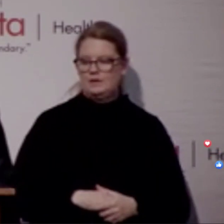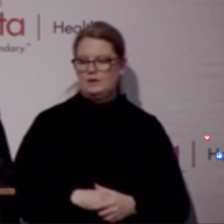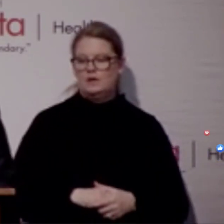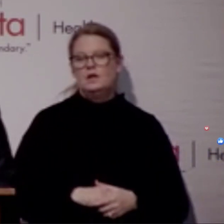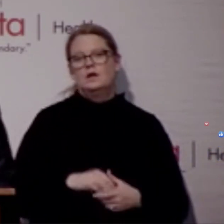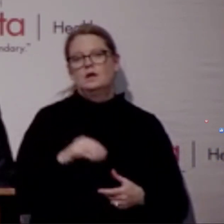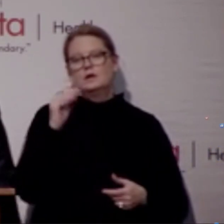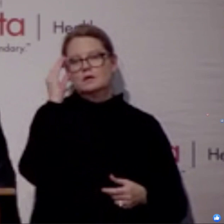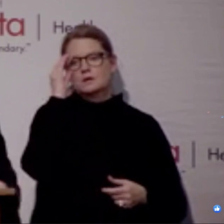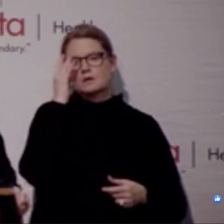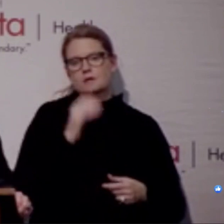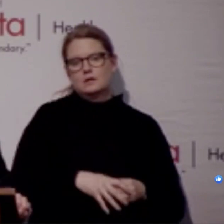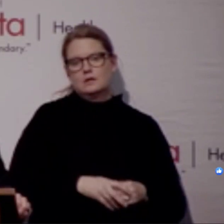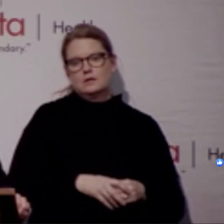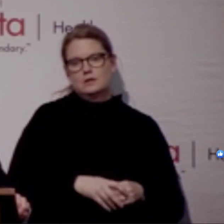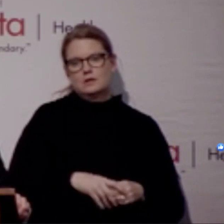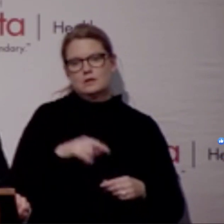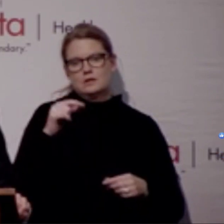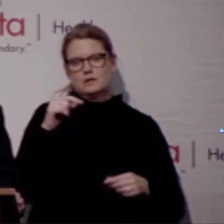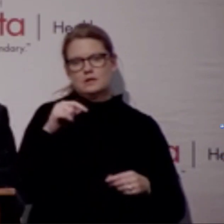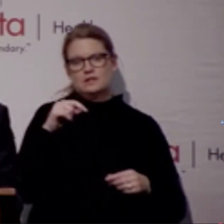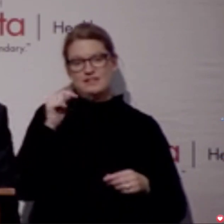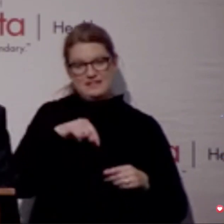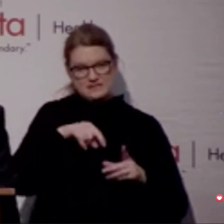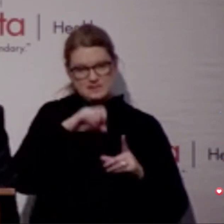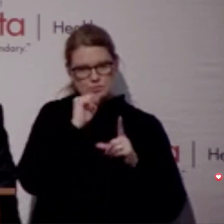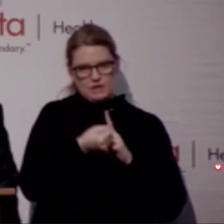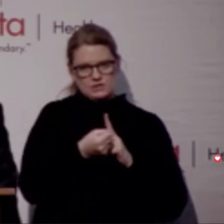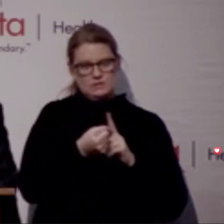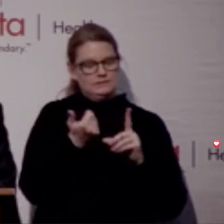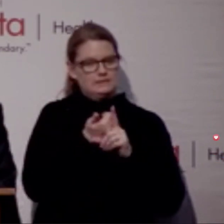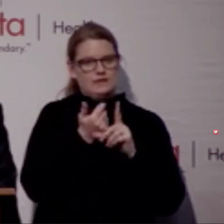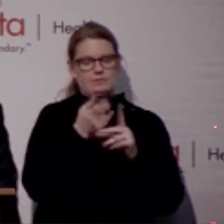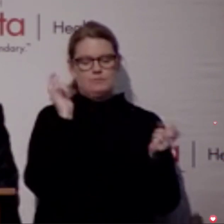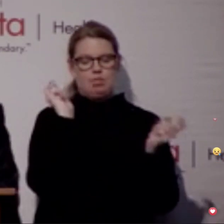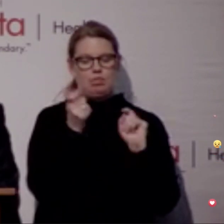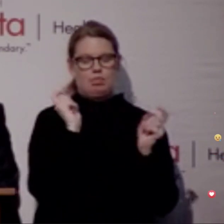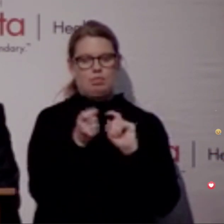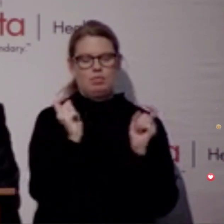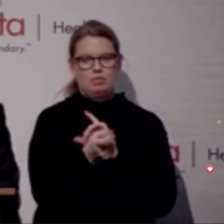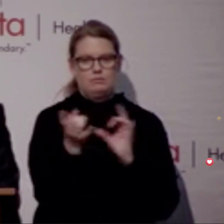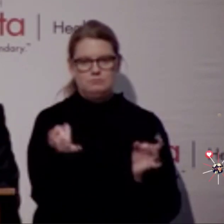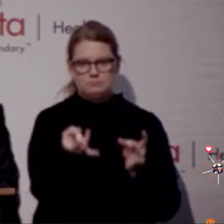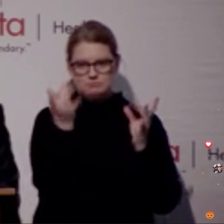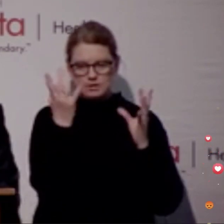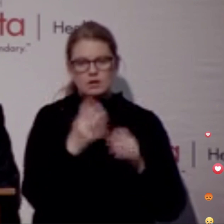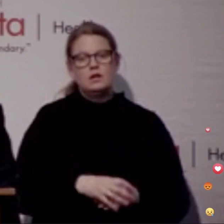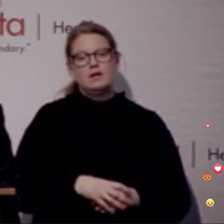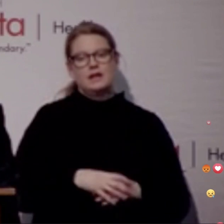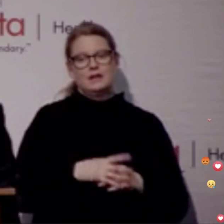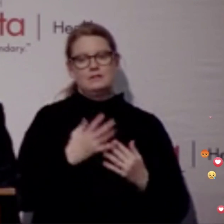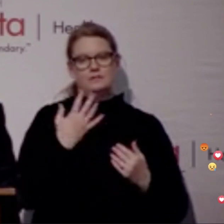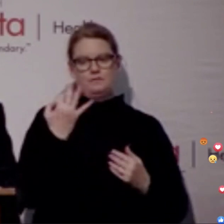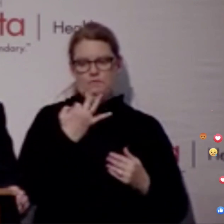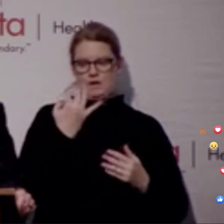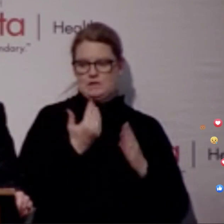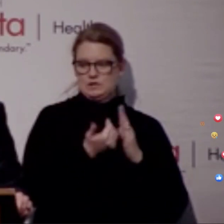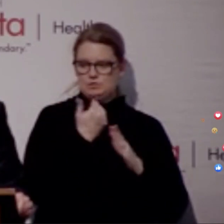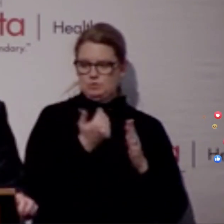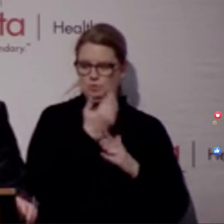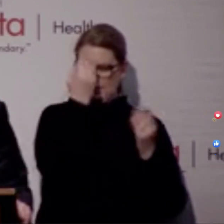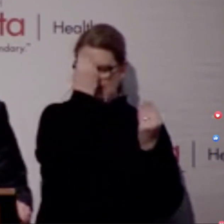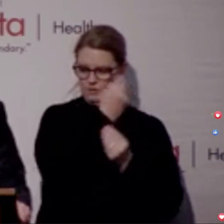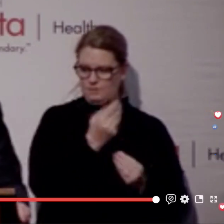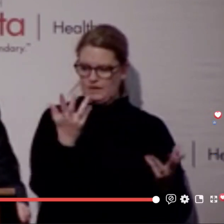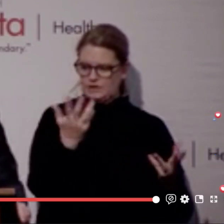As you know, this has been a rapidly evolving situation, and again, since Friday, the new information that has come through,